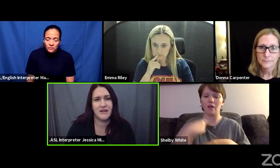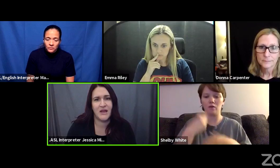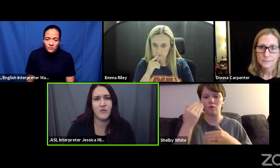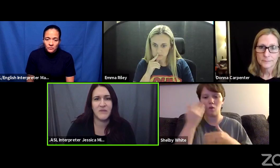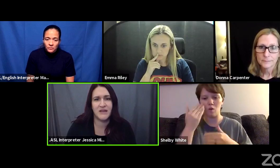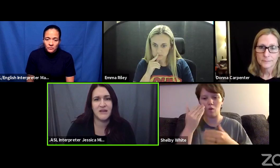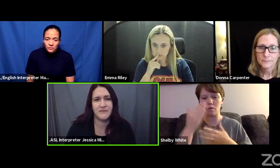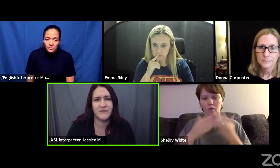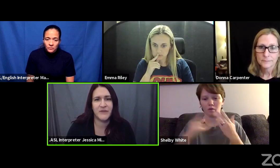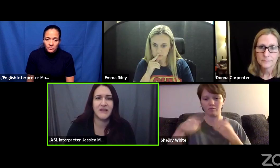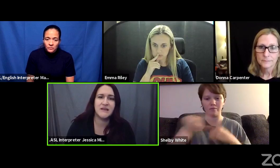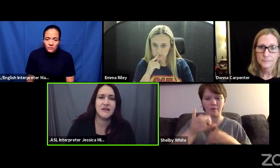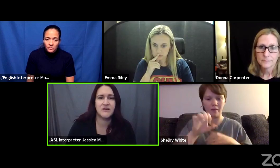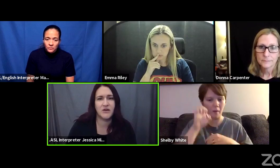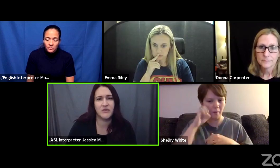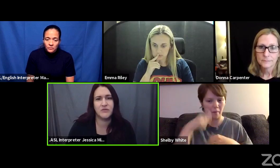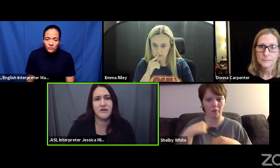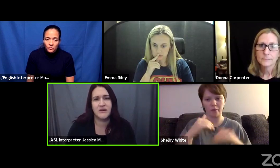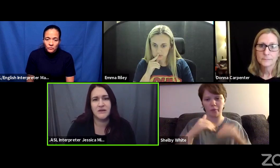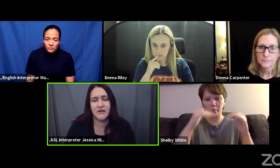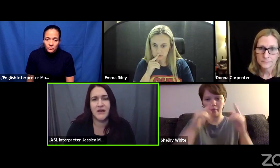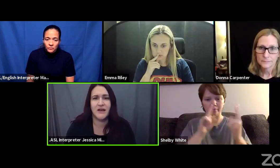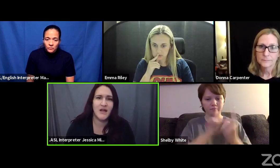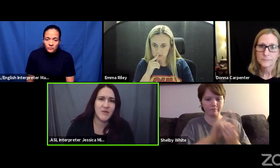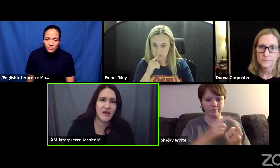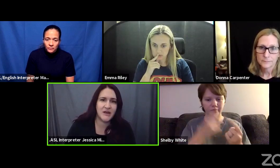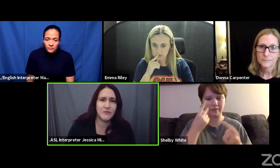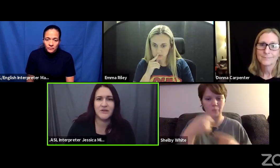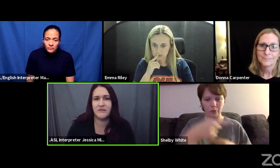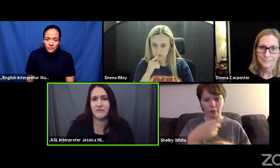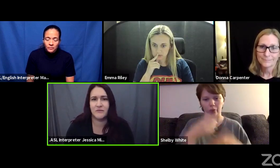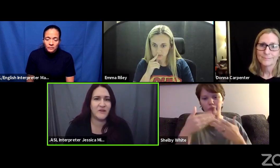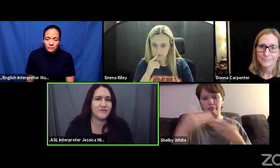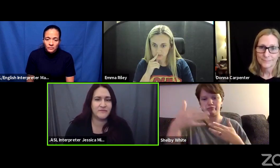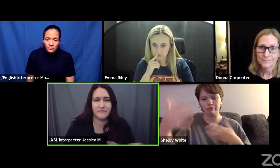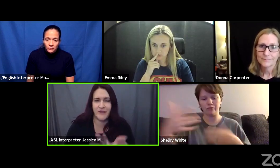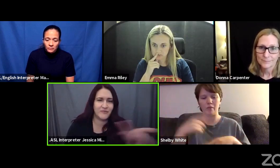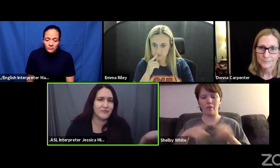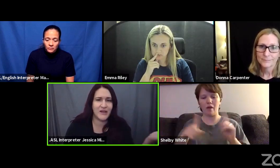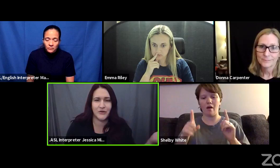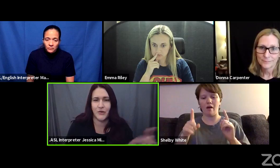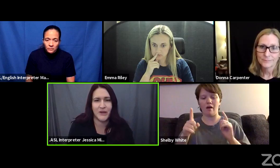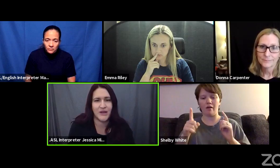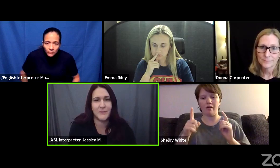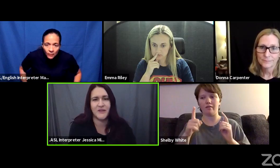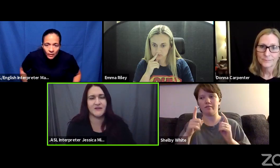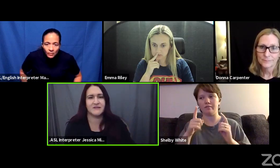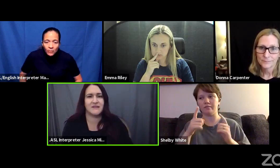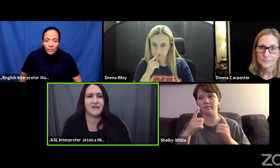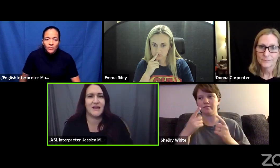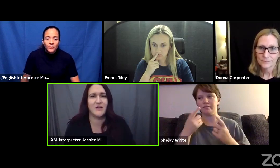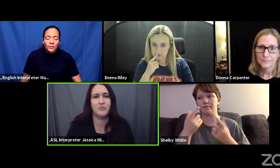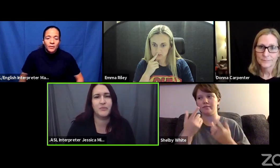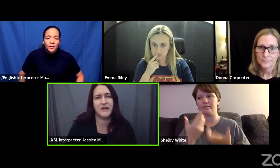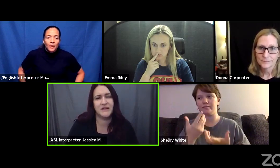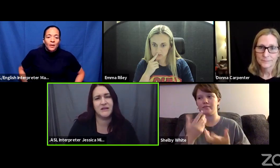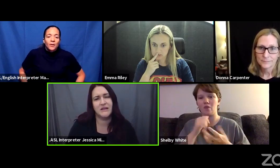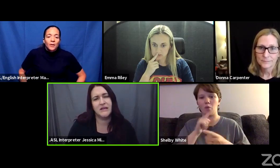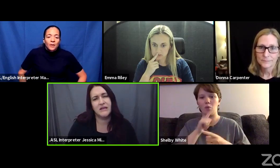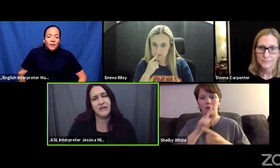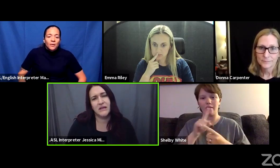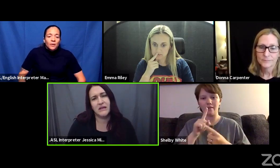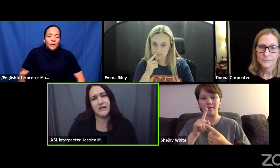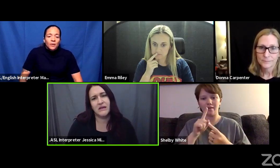can help me. Like, yes, I know Emma, I've met her growing up and things like that,